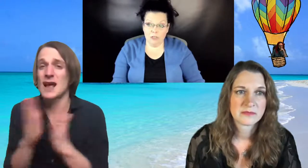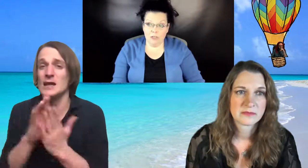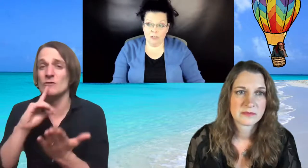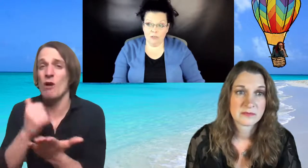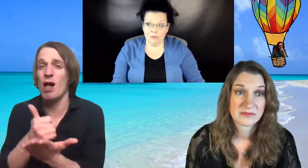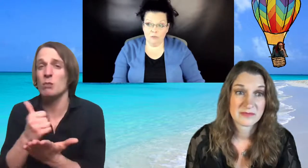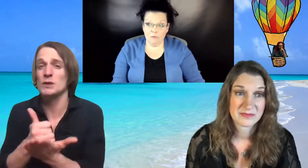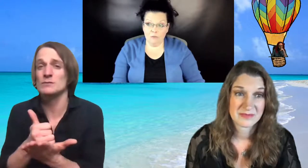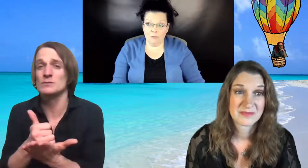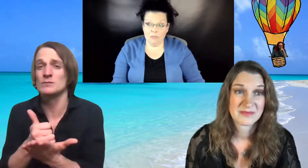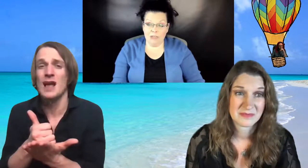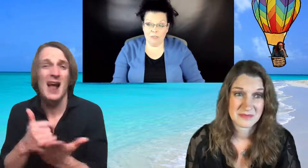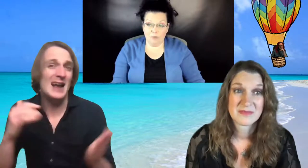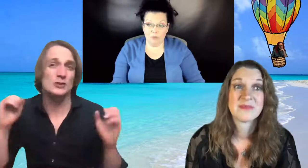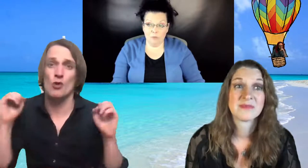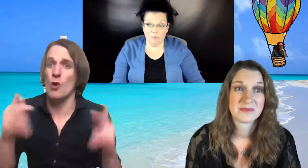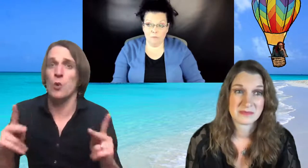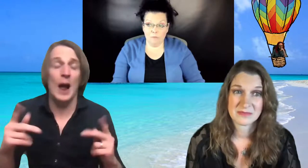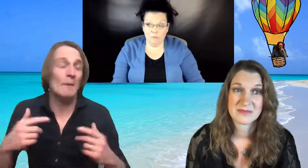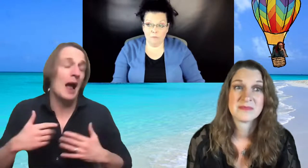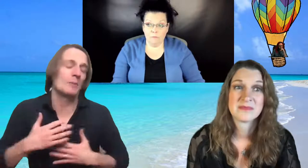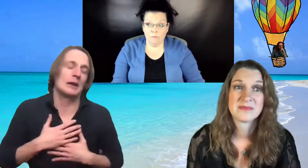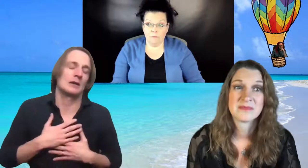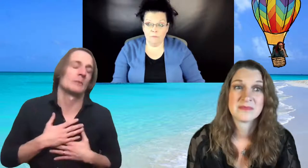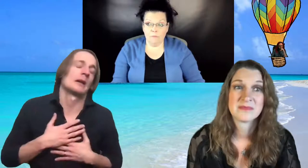generation, and also don't be afraid to ask for help.